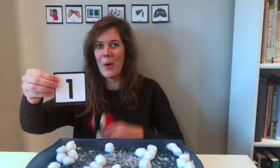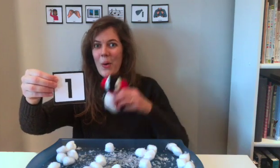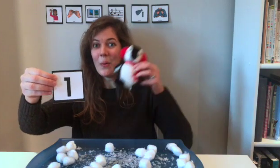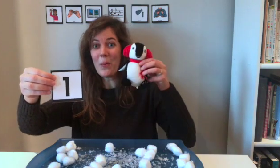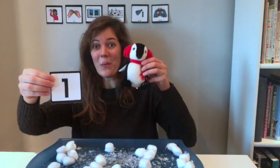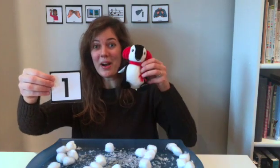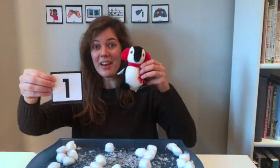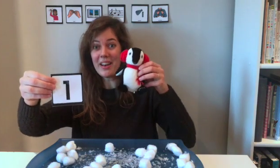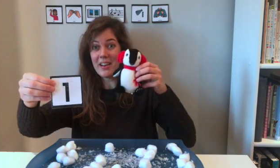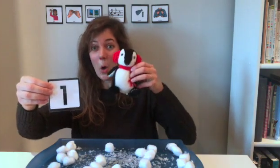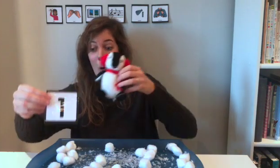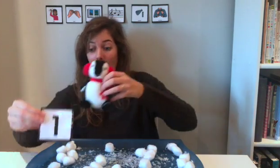One.